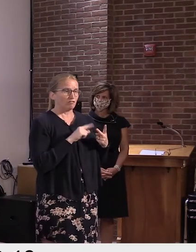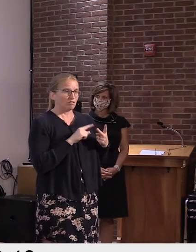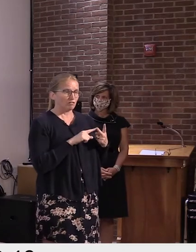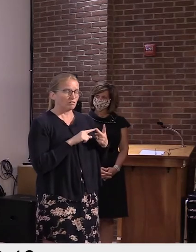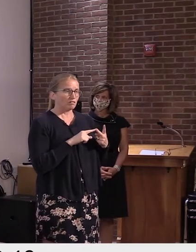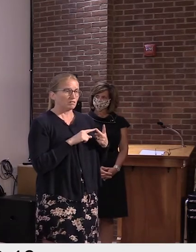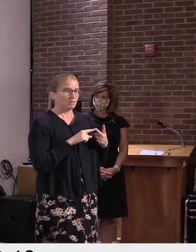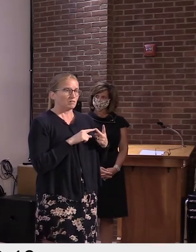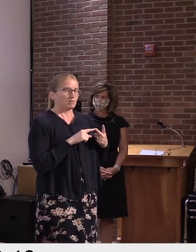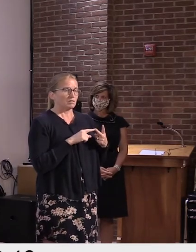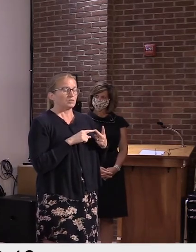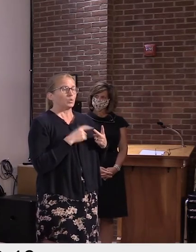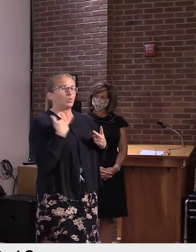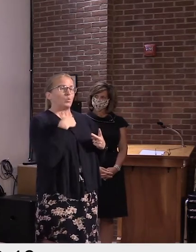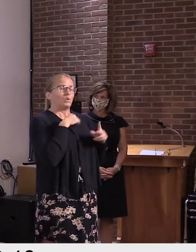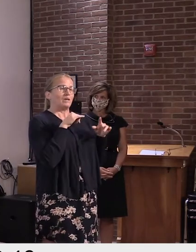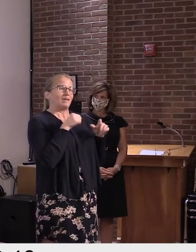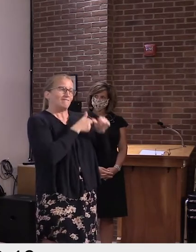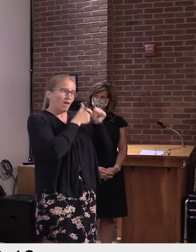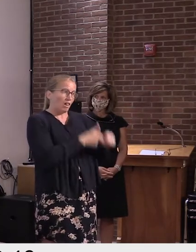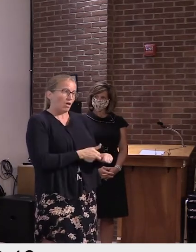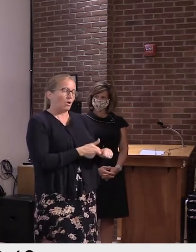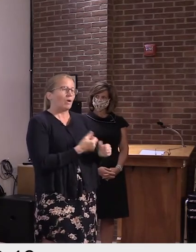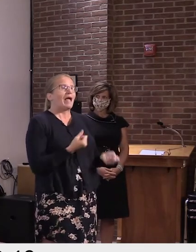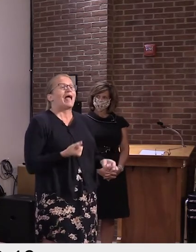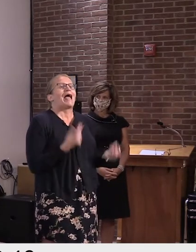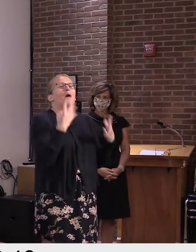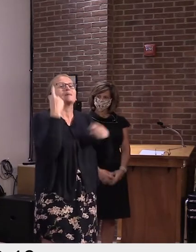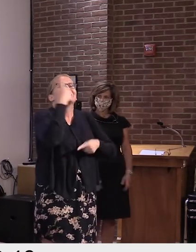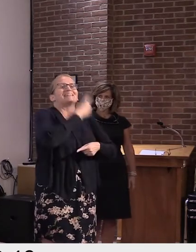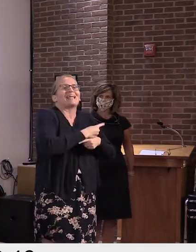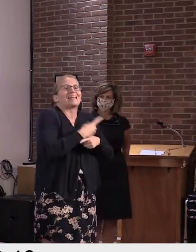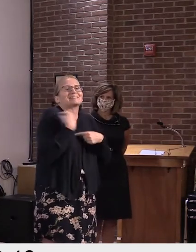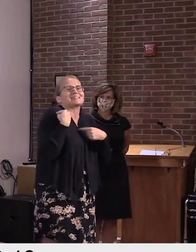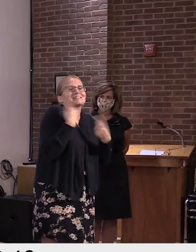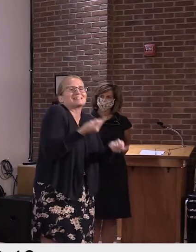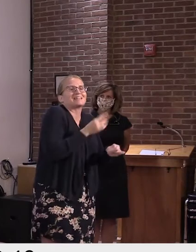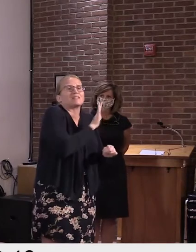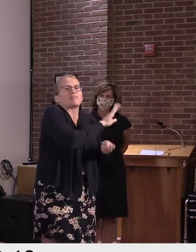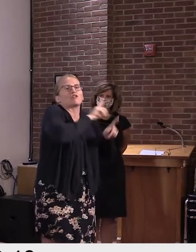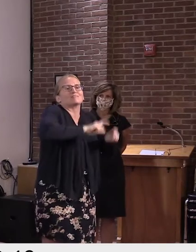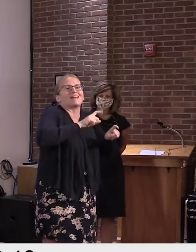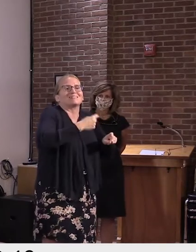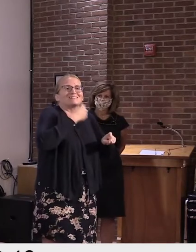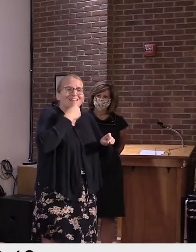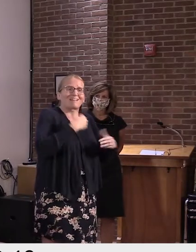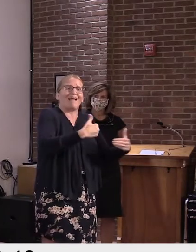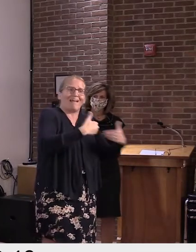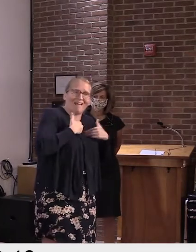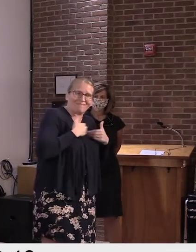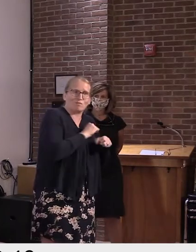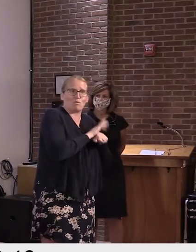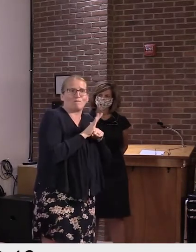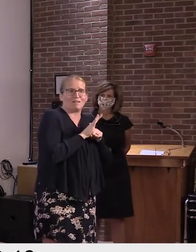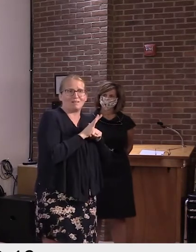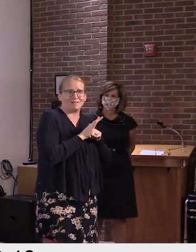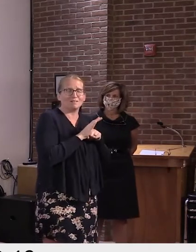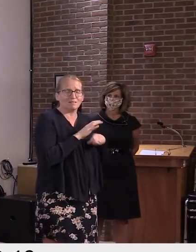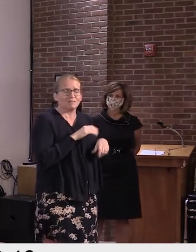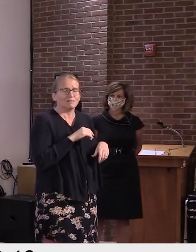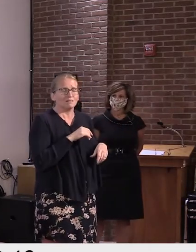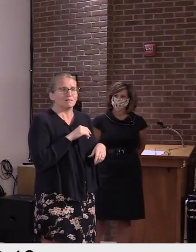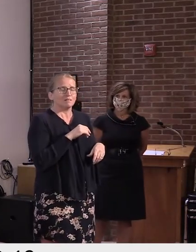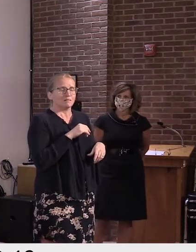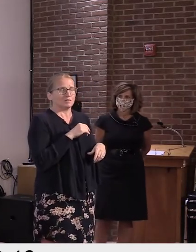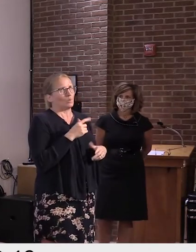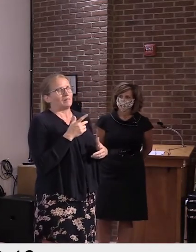have elapsed since the time the patient first had a positive test. And I'm not going to say the specific